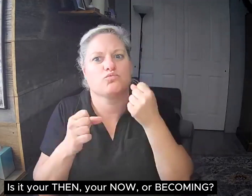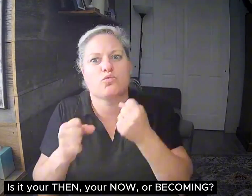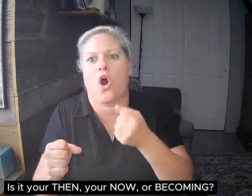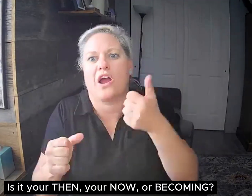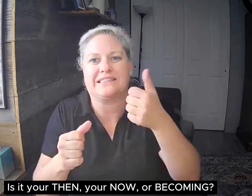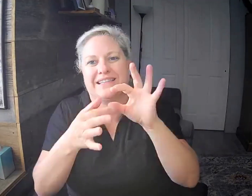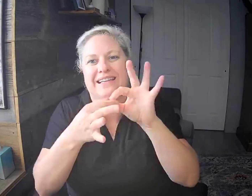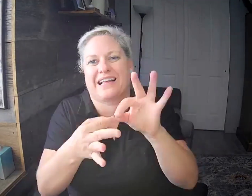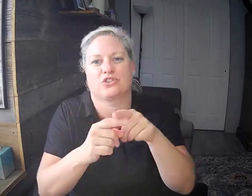becoming?